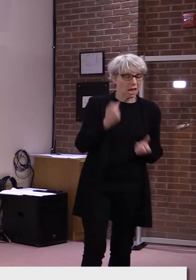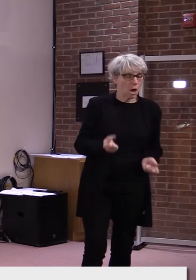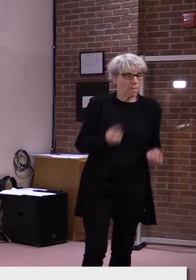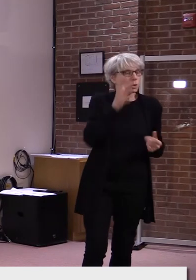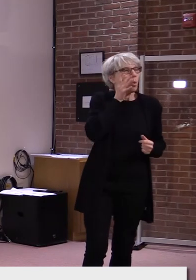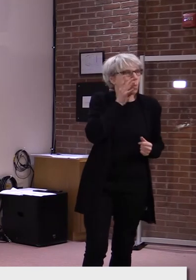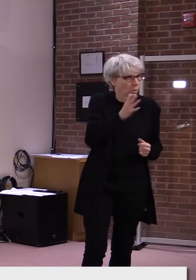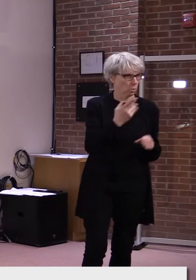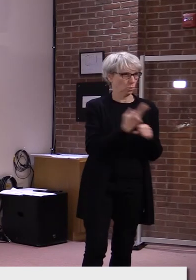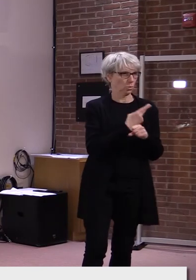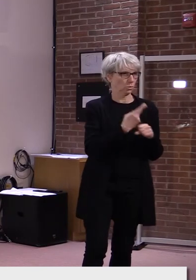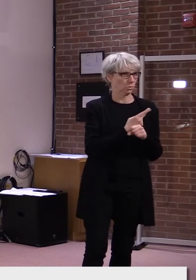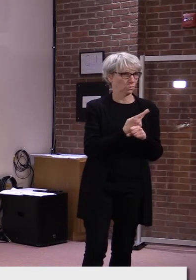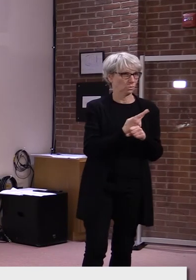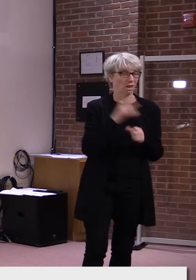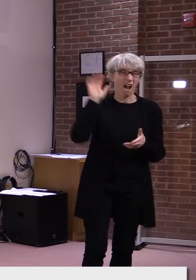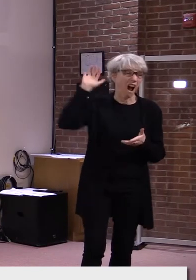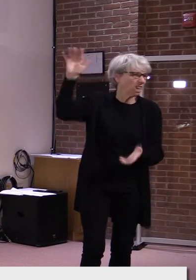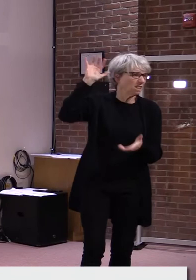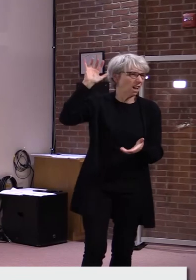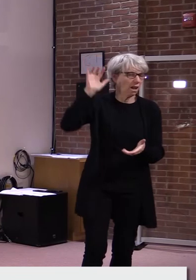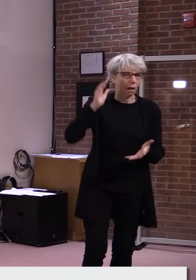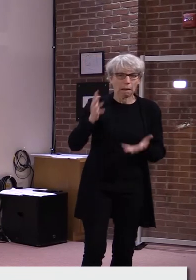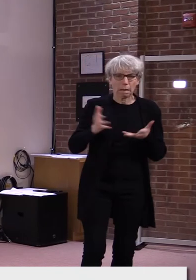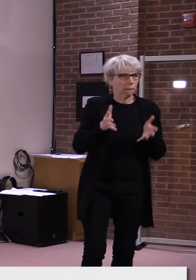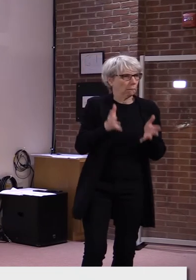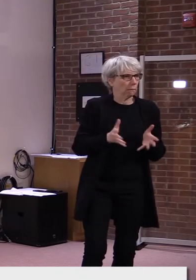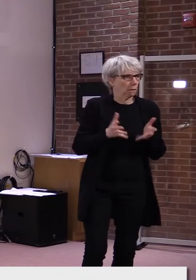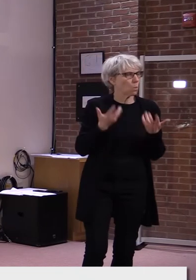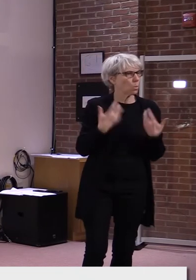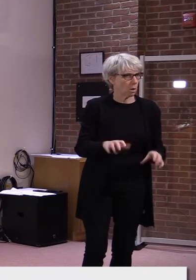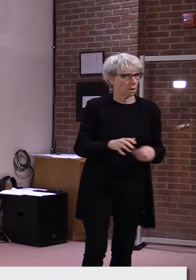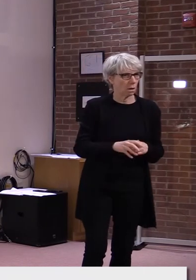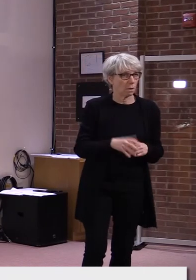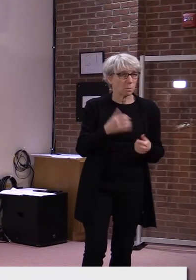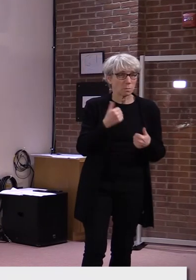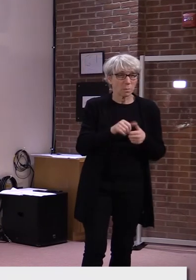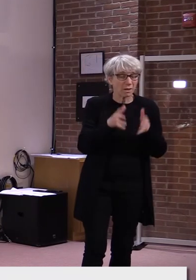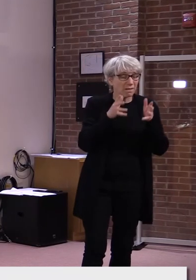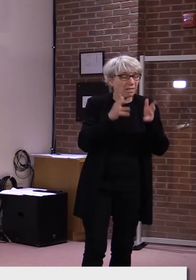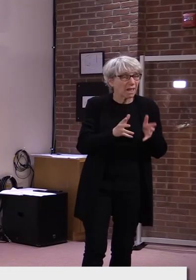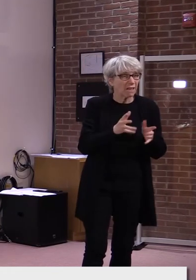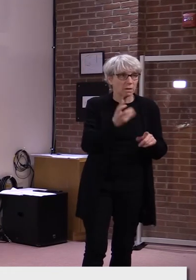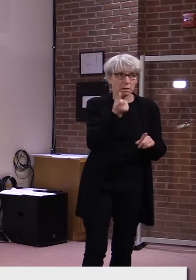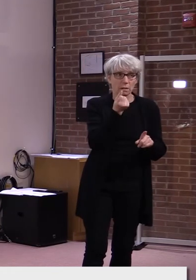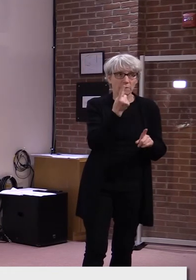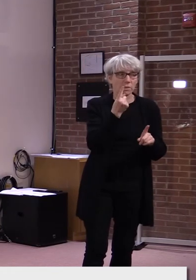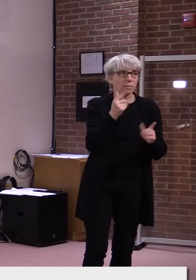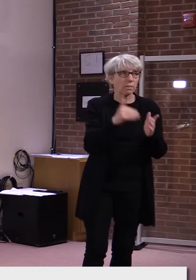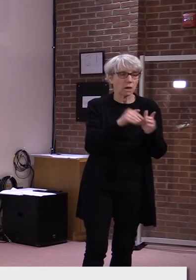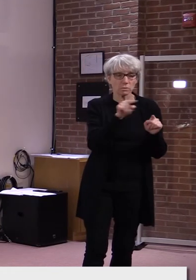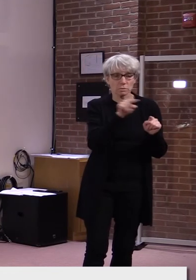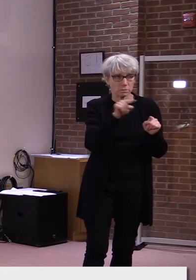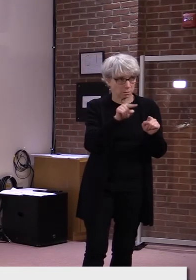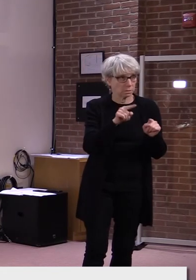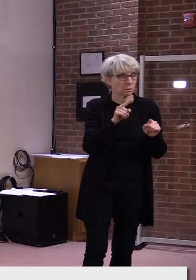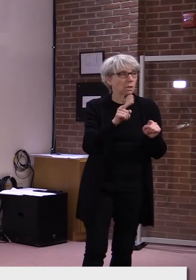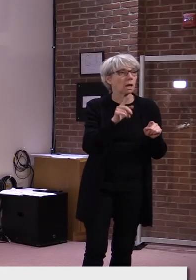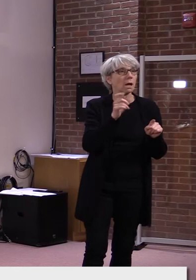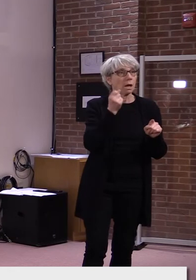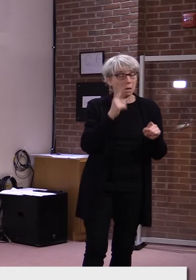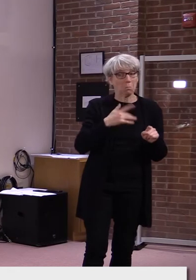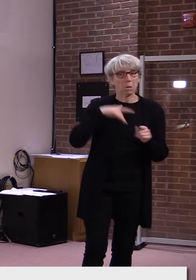use. As I said, we have 11,000 people left. We usually have an allocation of